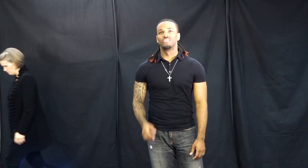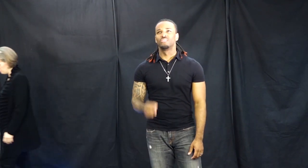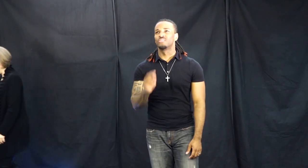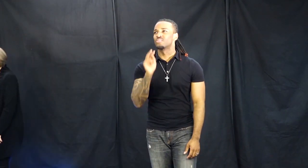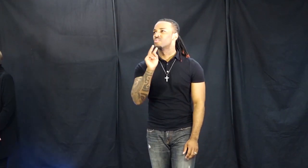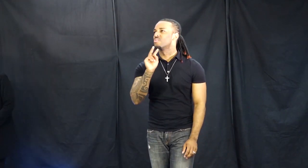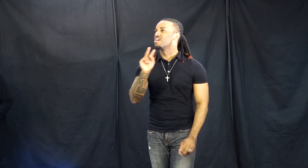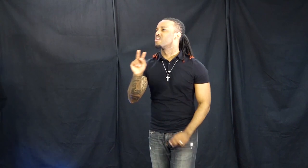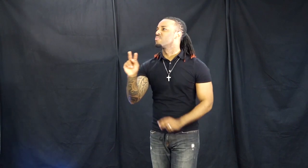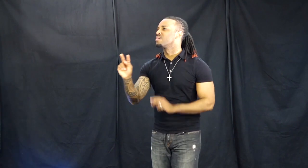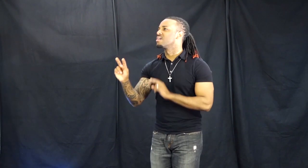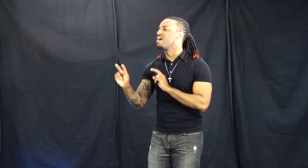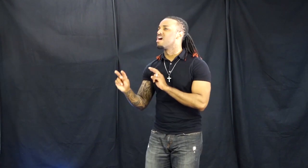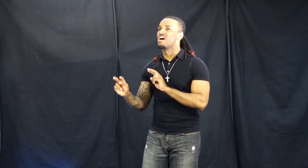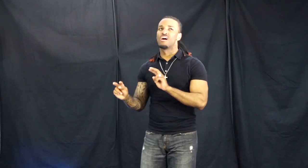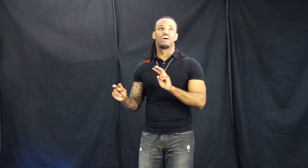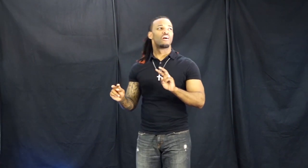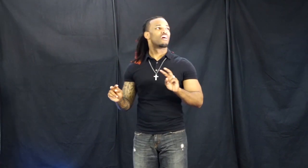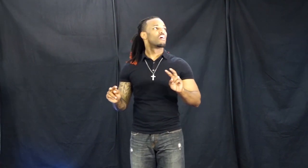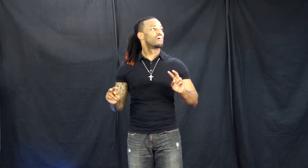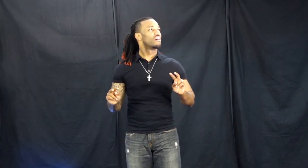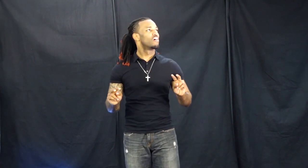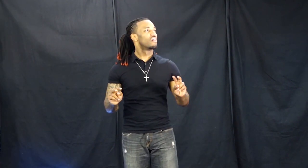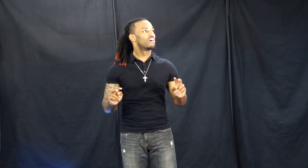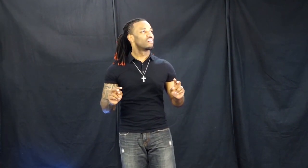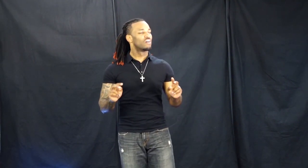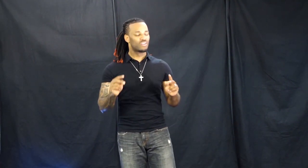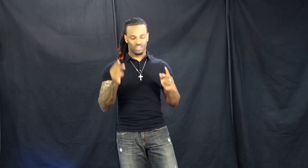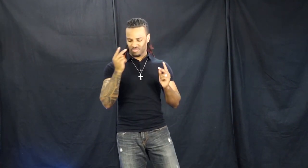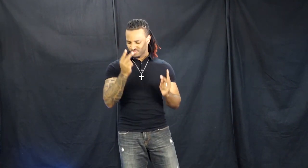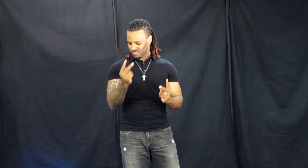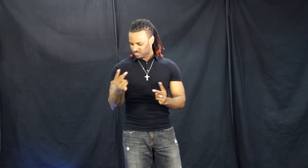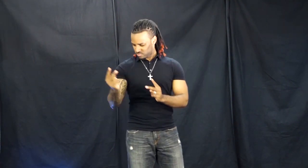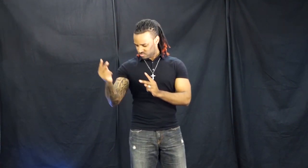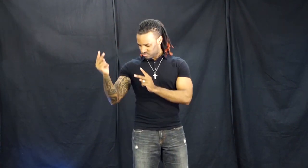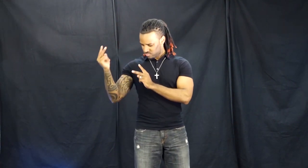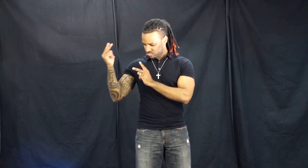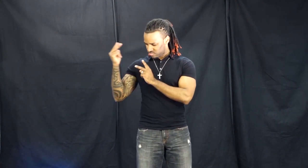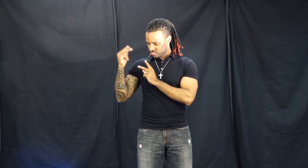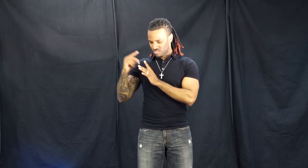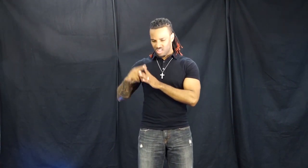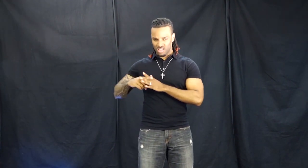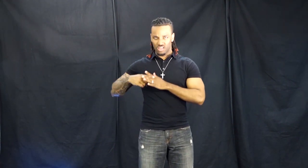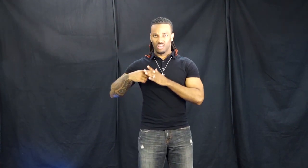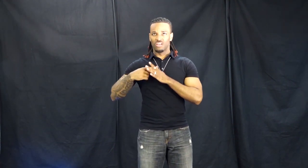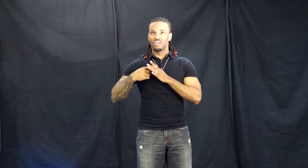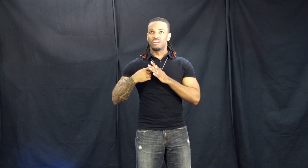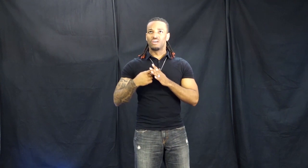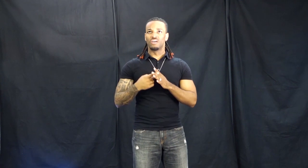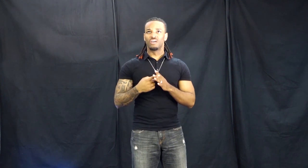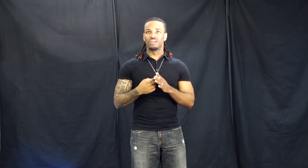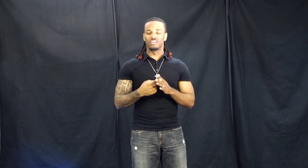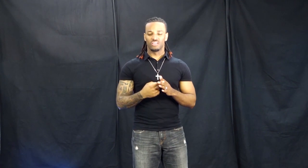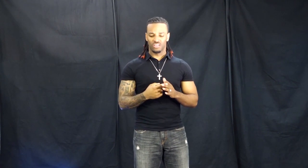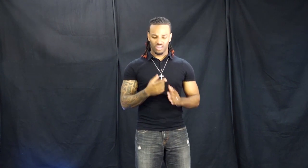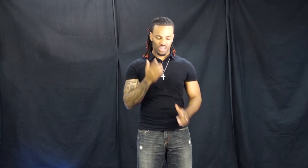Look at where we are. Look at where we started. I know I